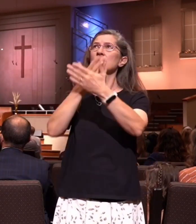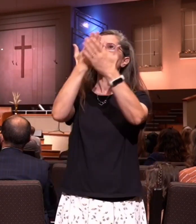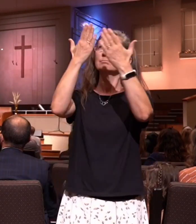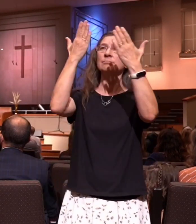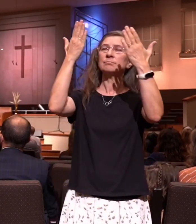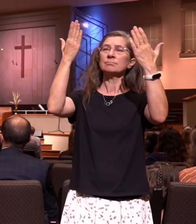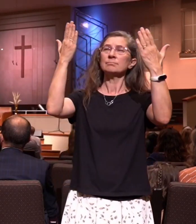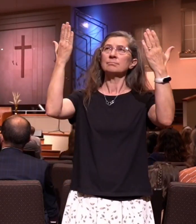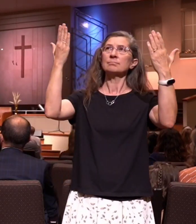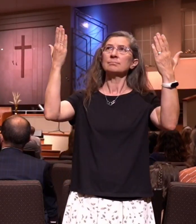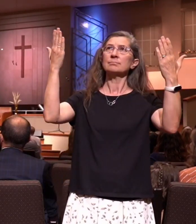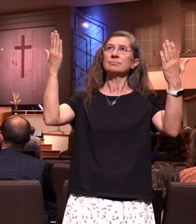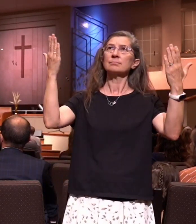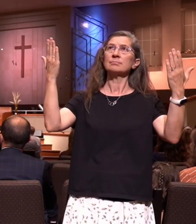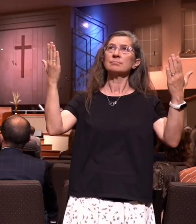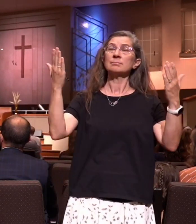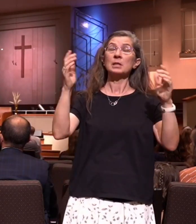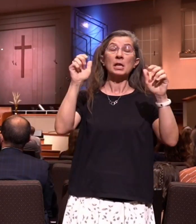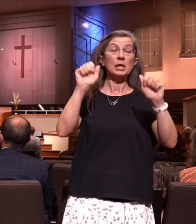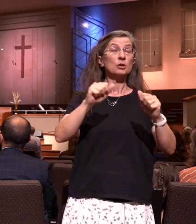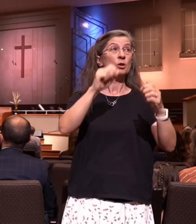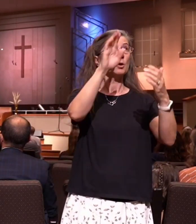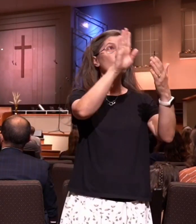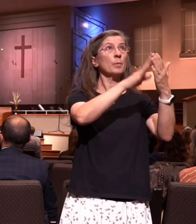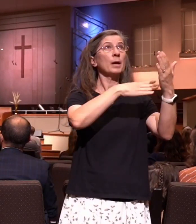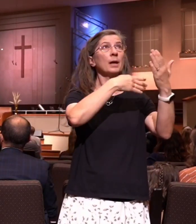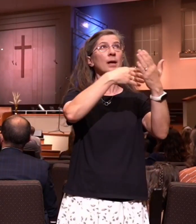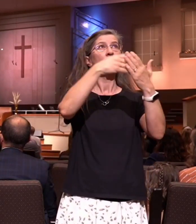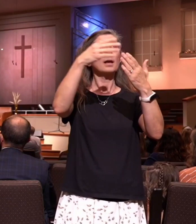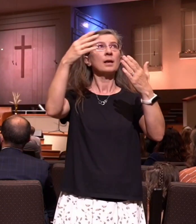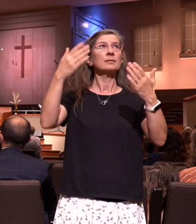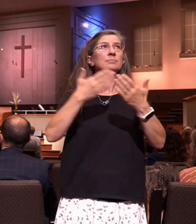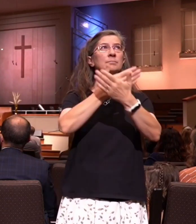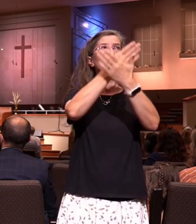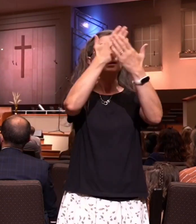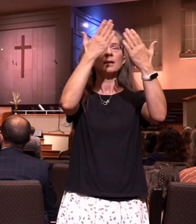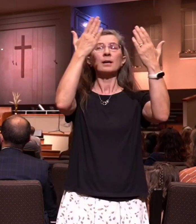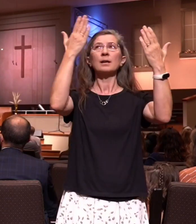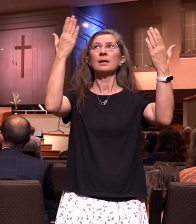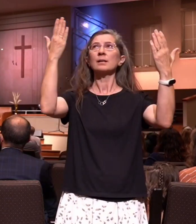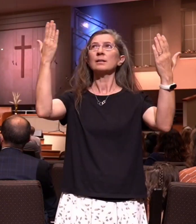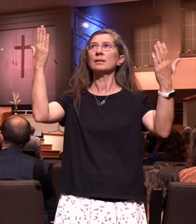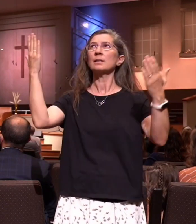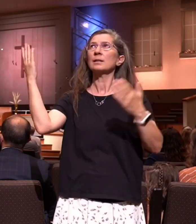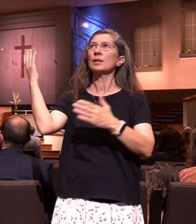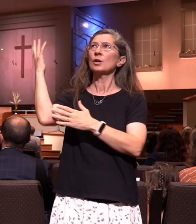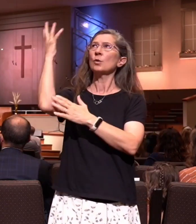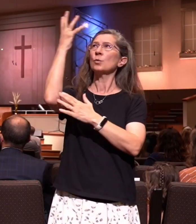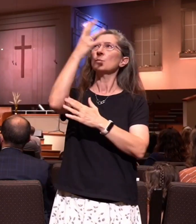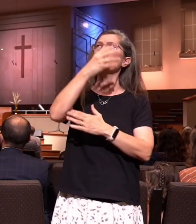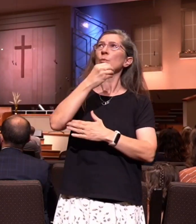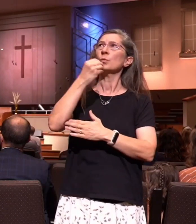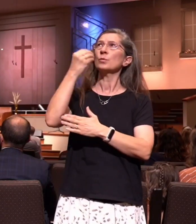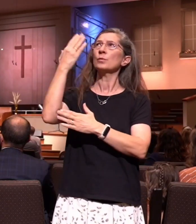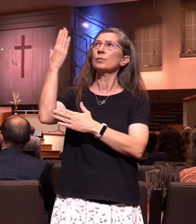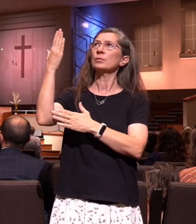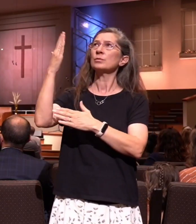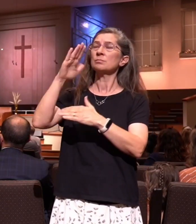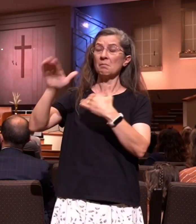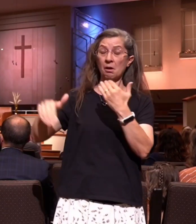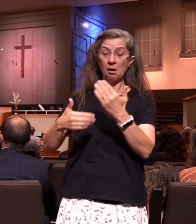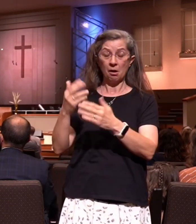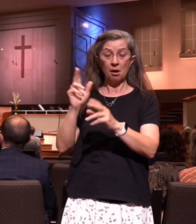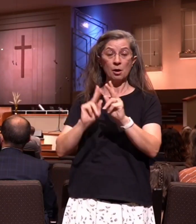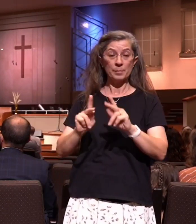stars. He could paint it across the sky for all to